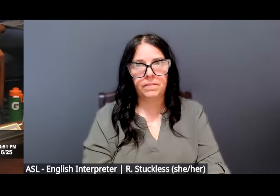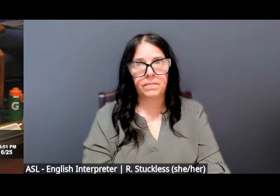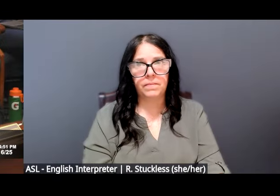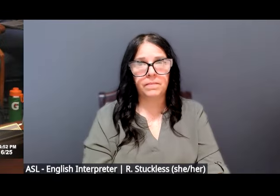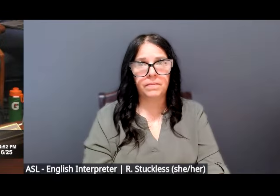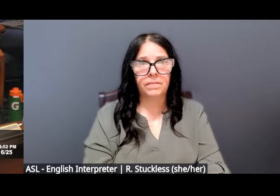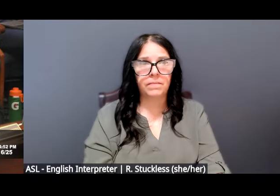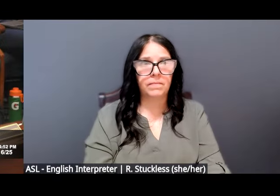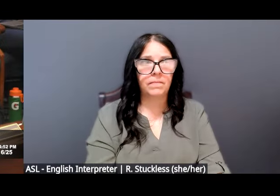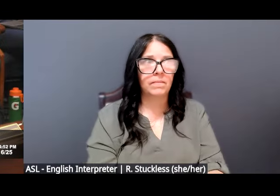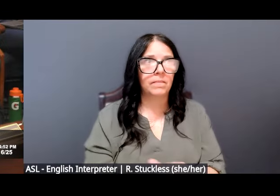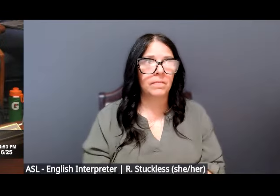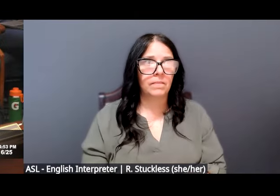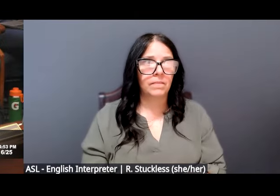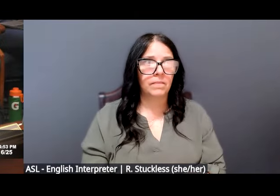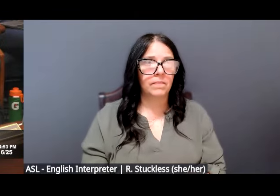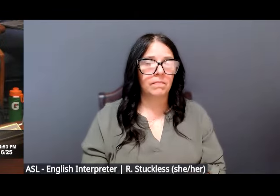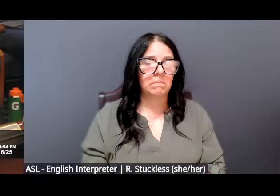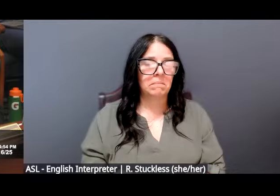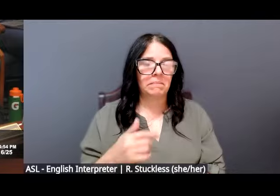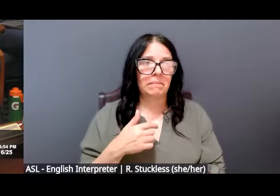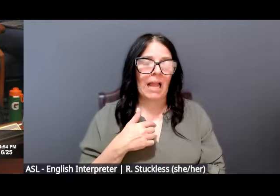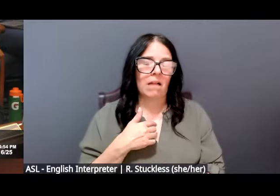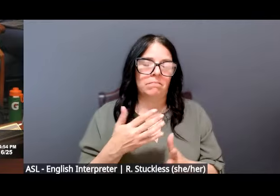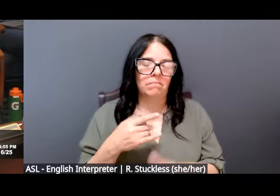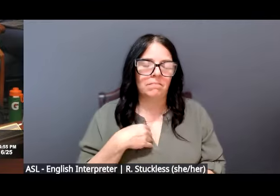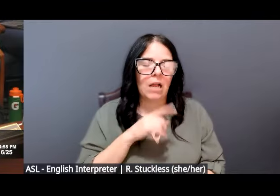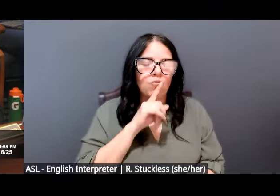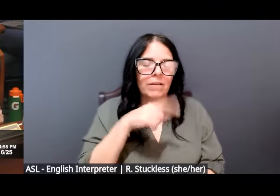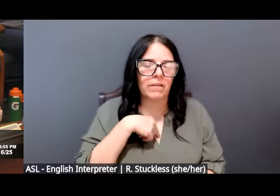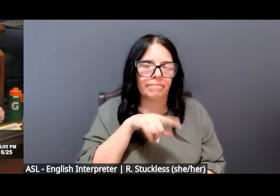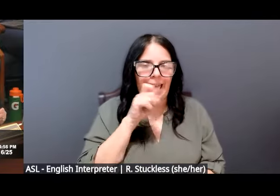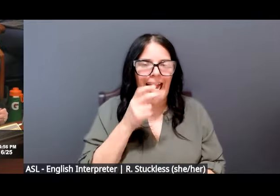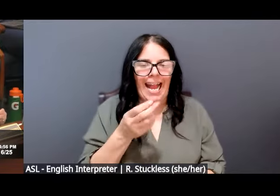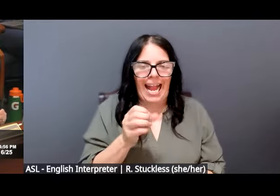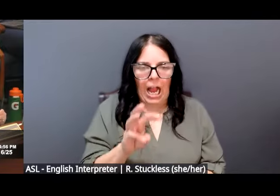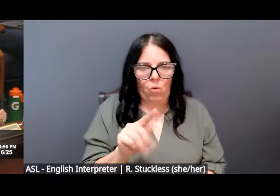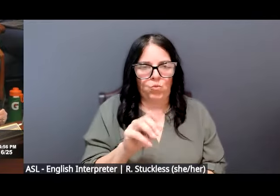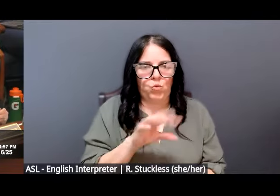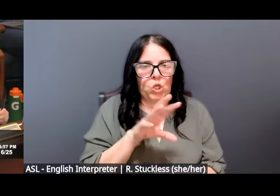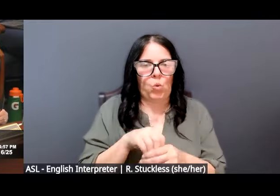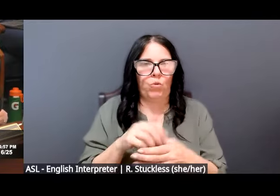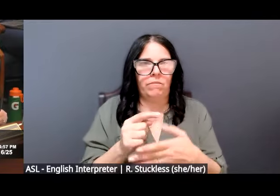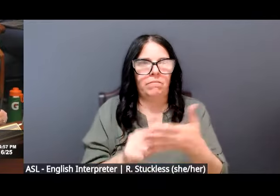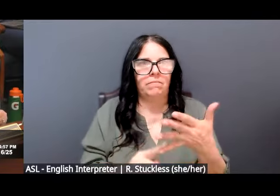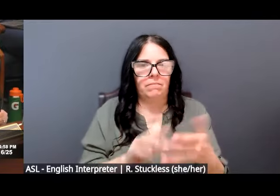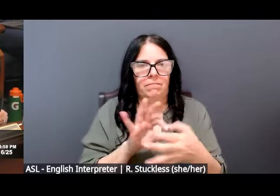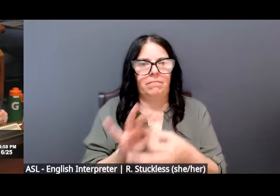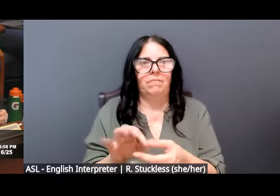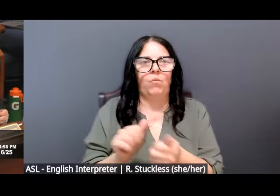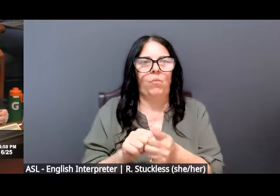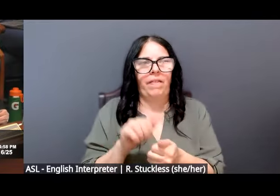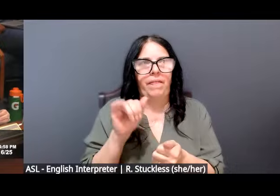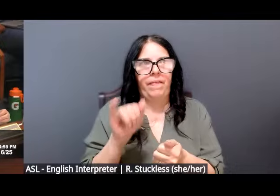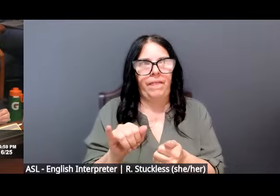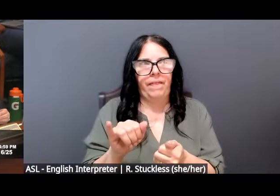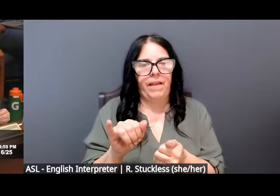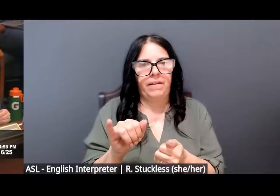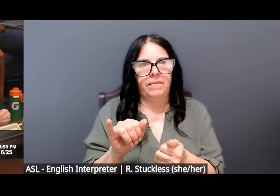and I'm really baffled by how to include something with regard to the criminal